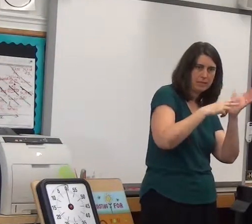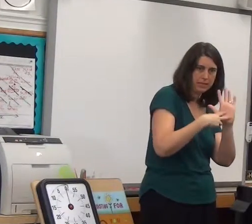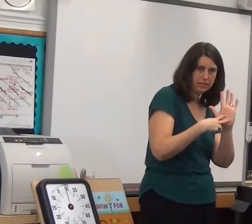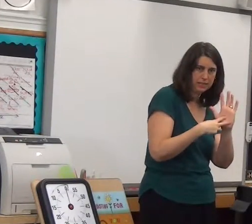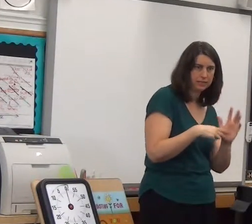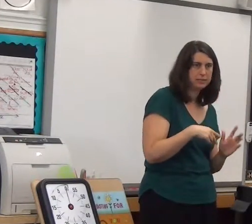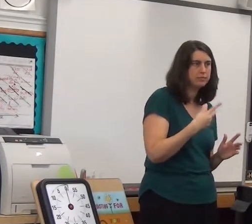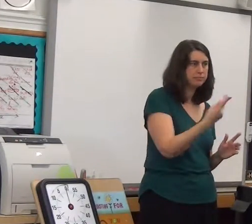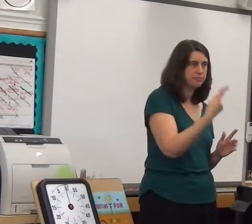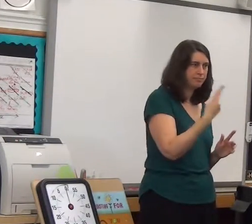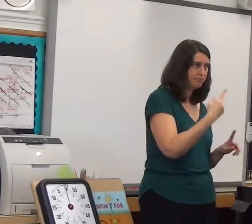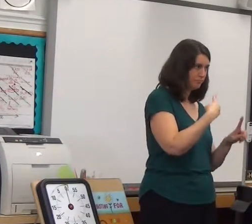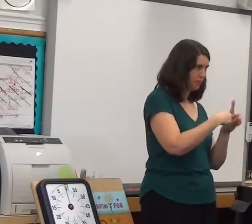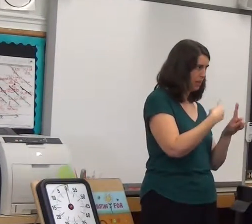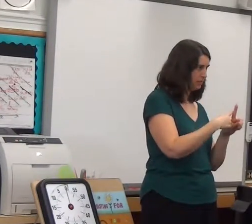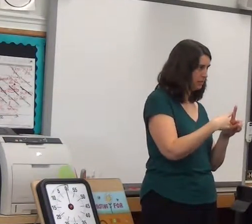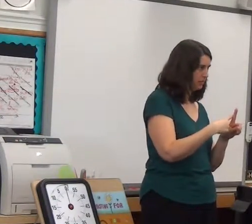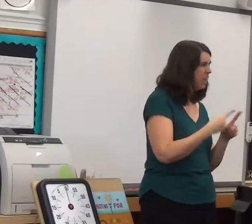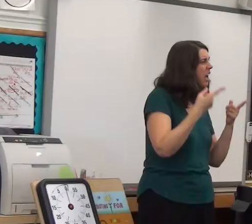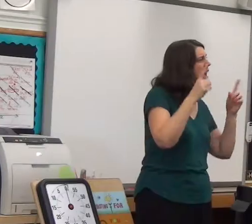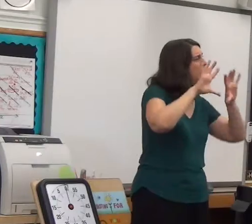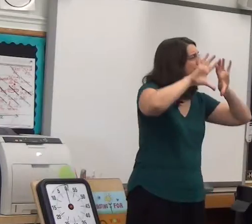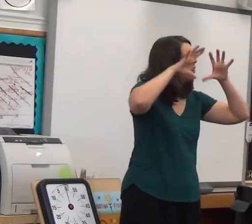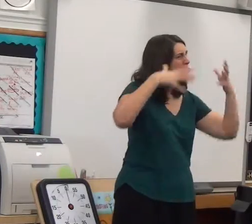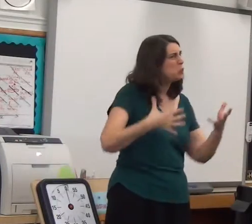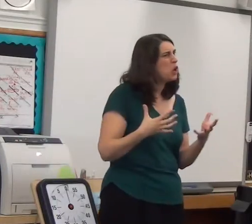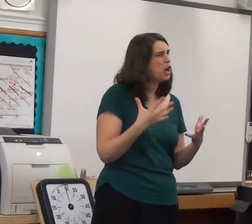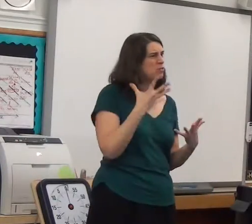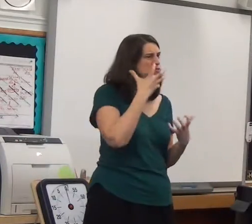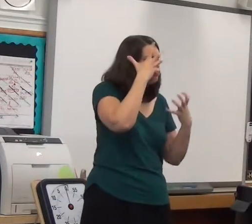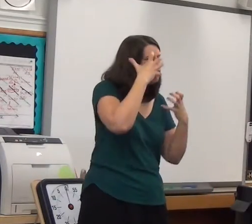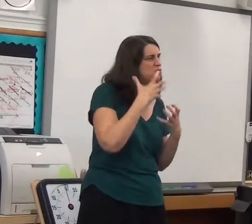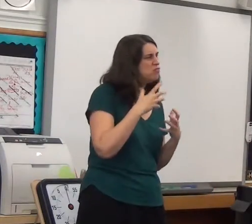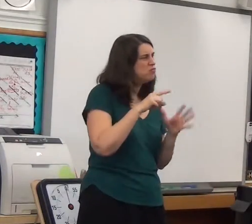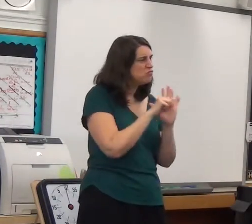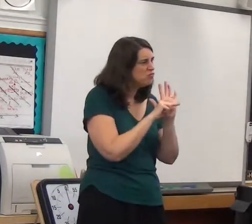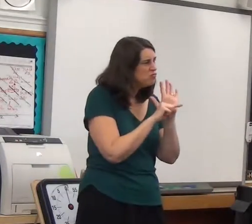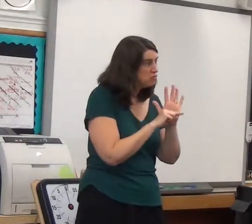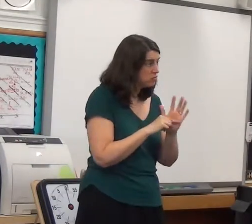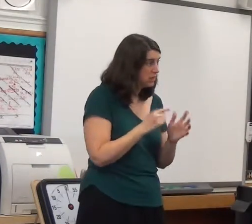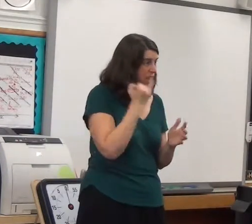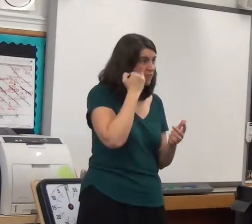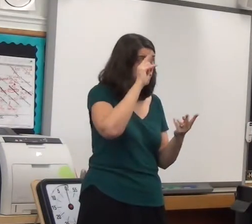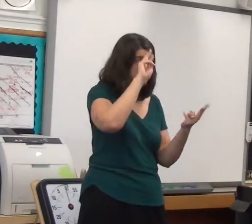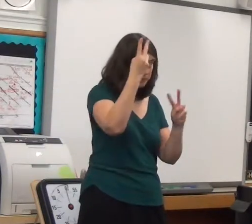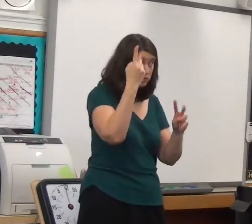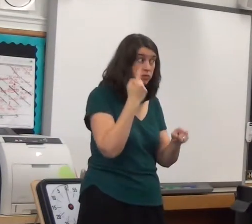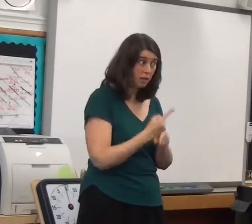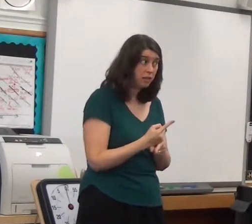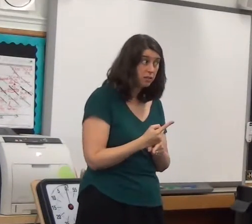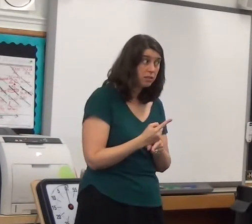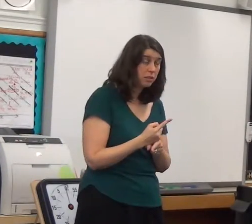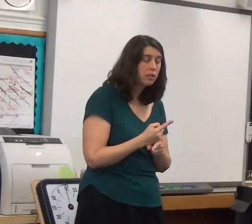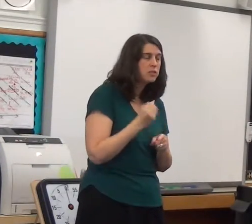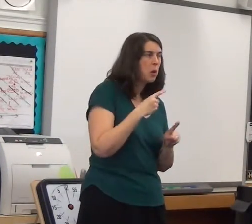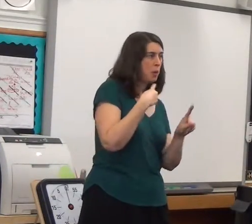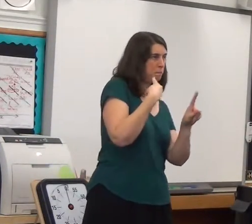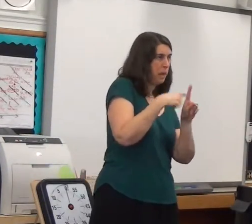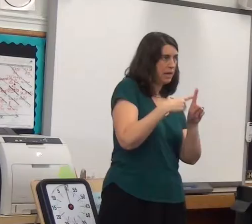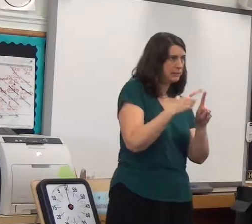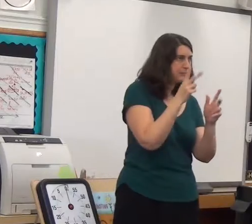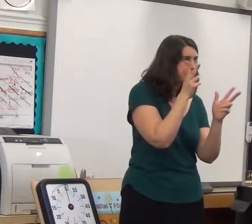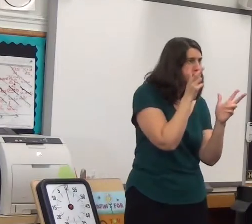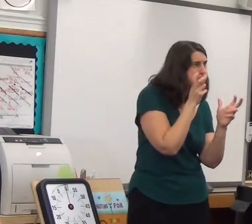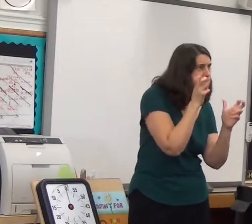experience. Because a lot of negativity happens when we misunderstand what we say, right? So positivity is about taking